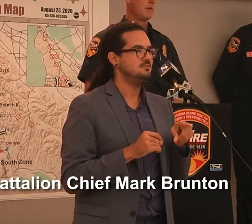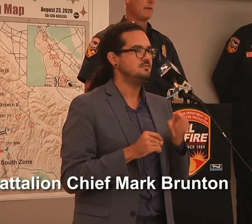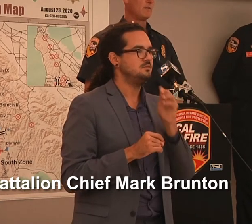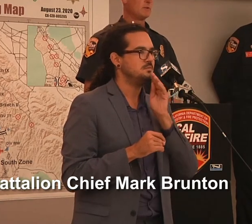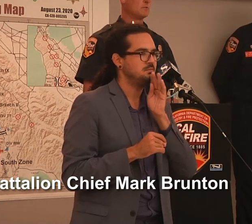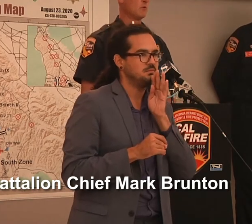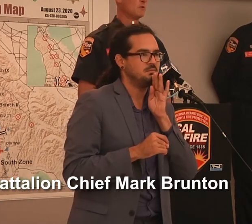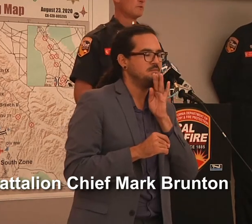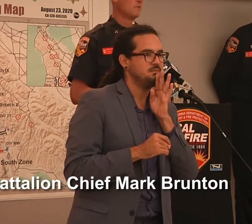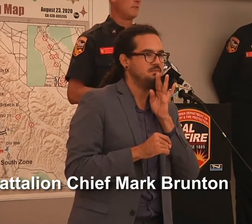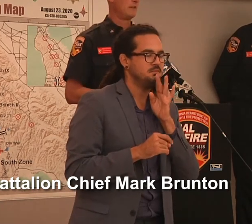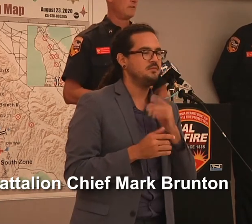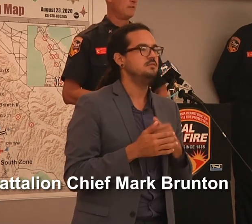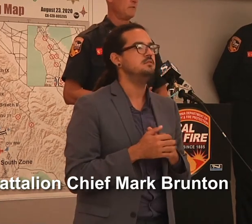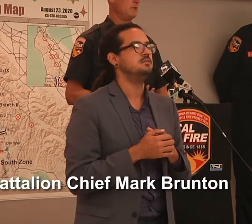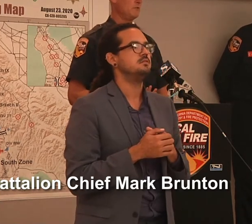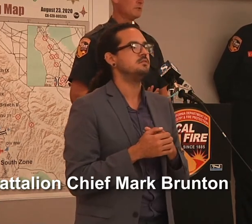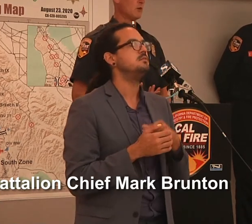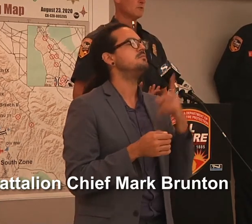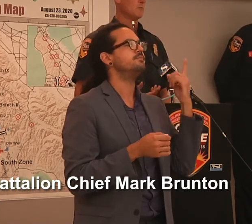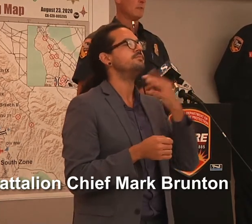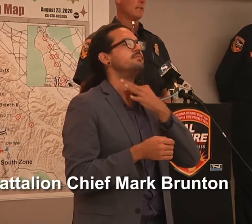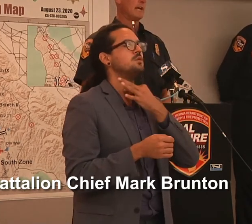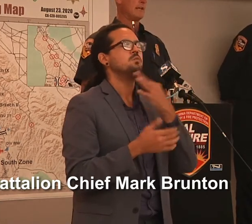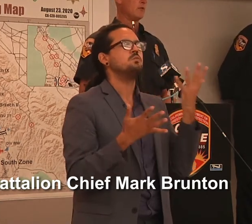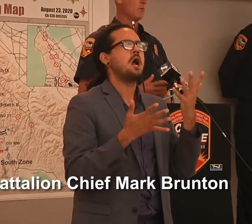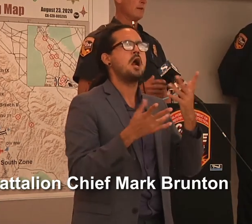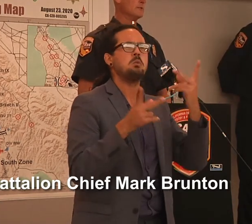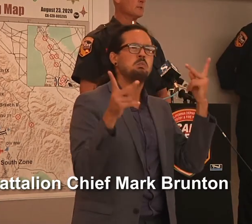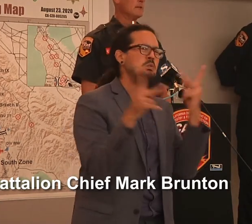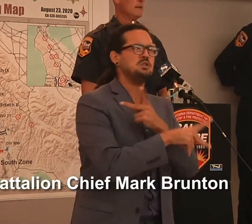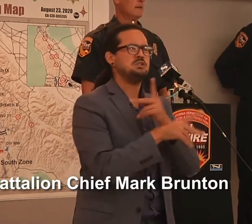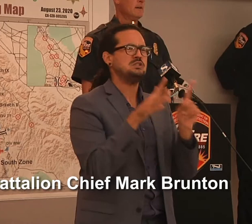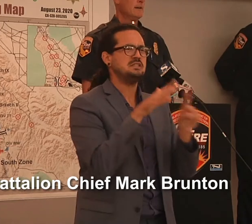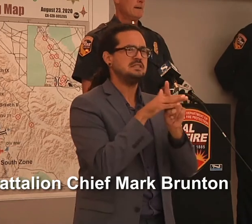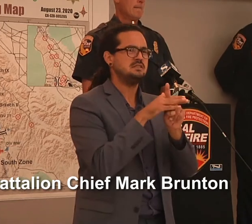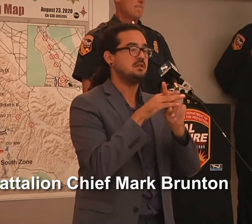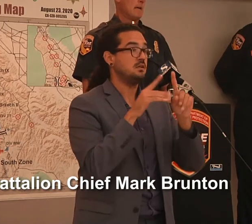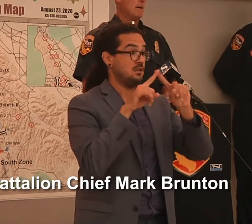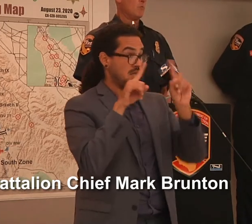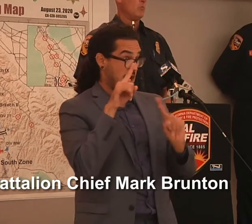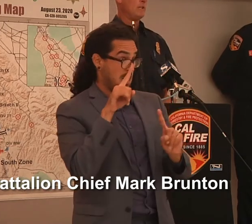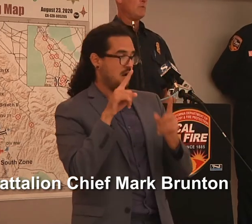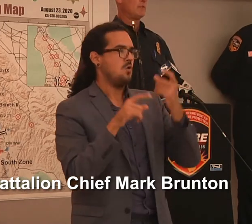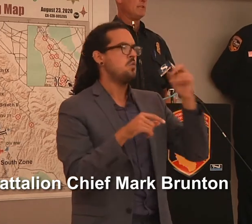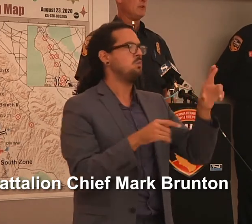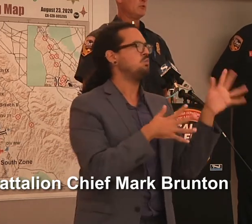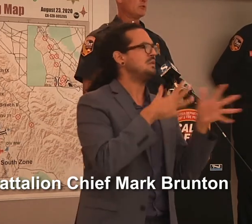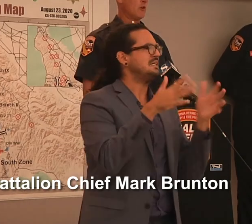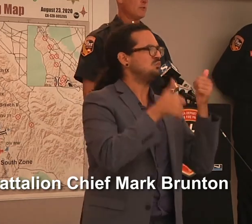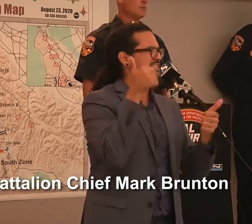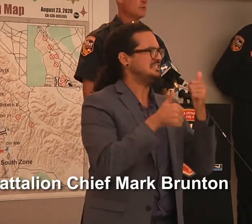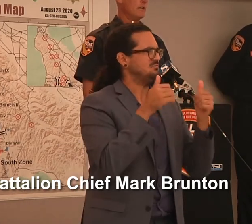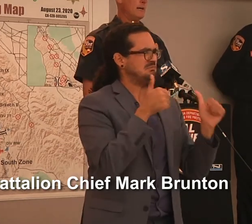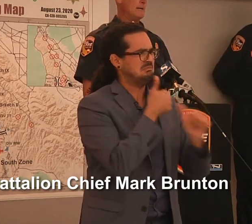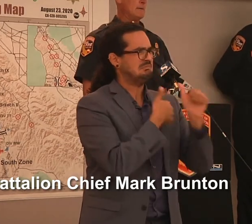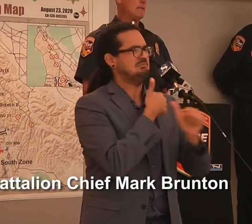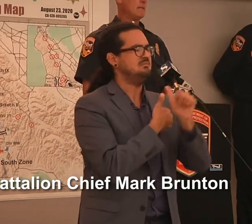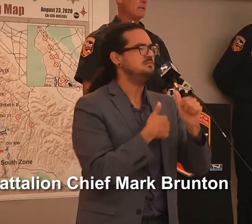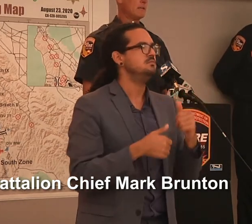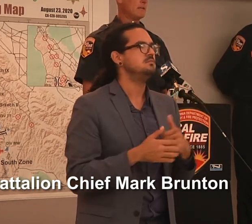question regarding what's worse, if the new starts from the lightning or the winds. Really, with the new starts,